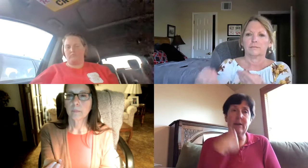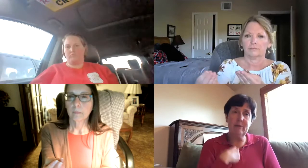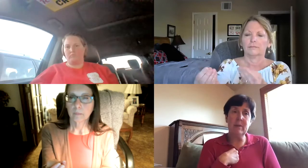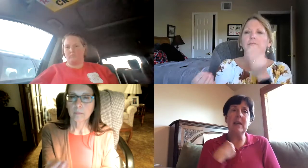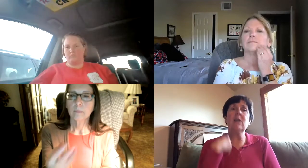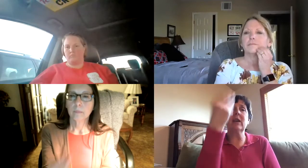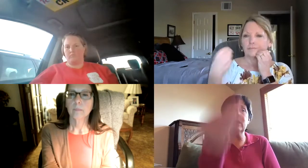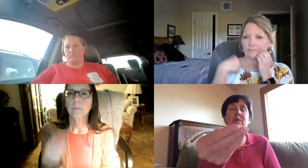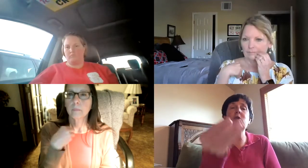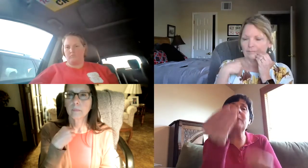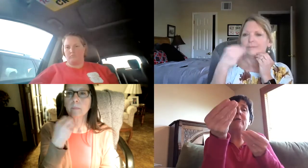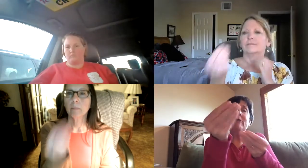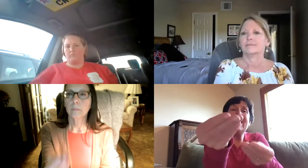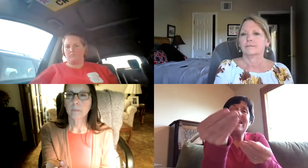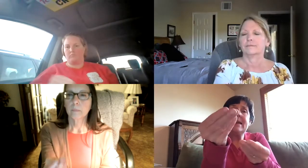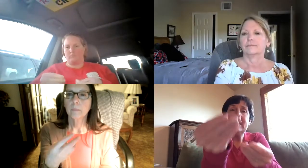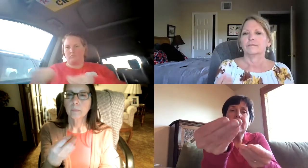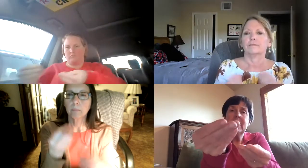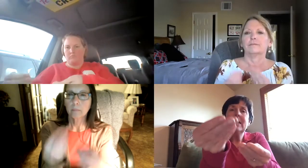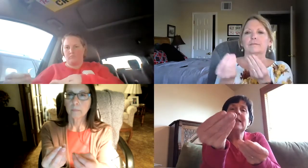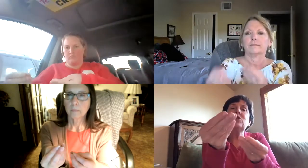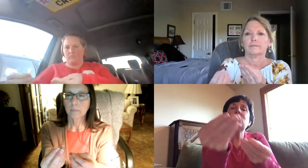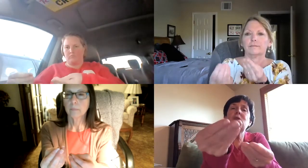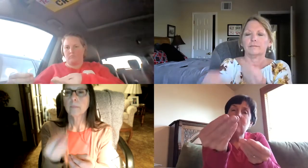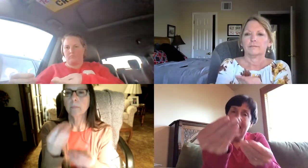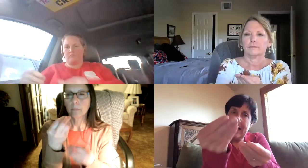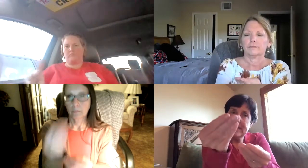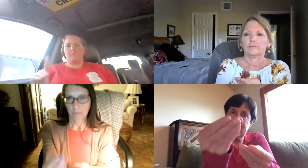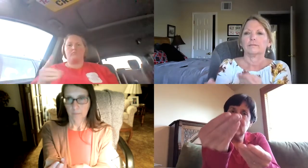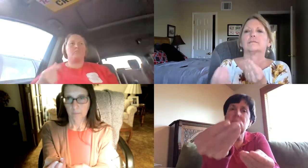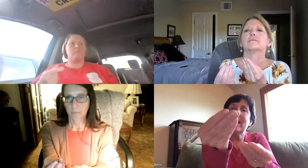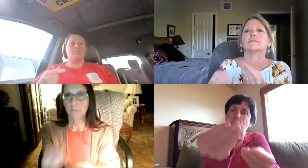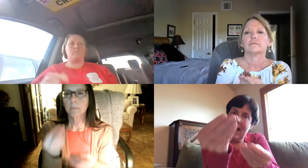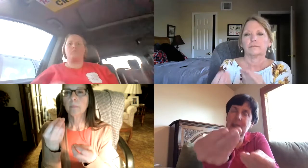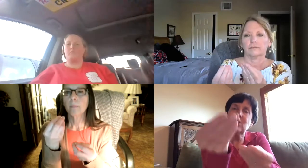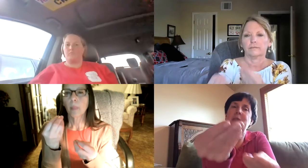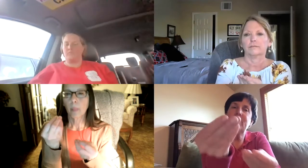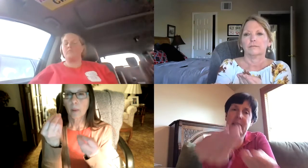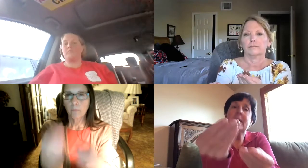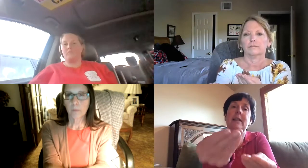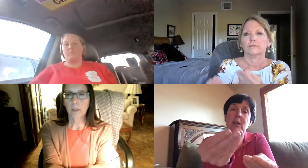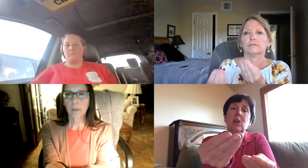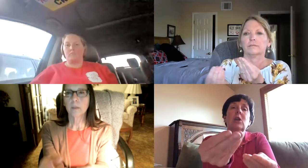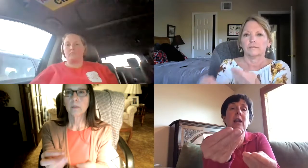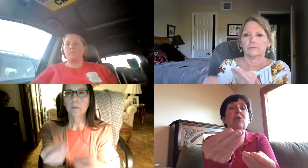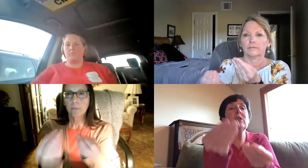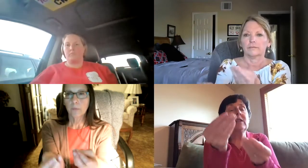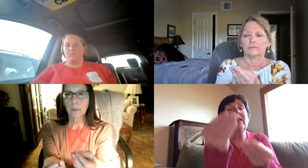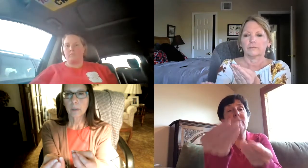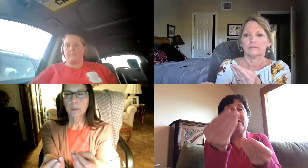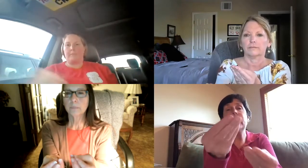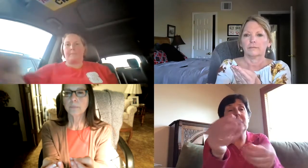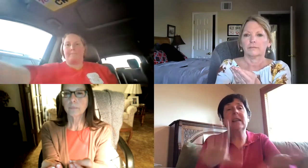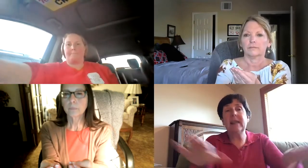know, give me or give you, but feed is two hands and it's like you're actually feeding. And you could